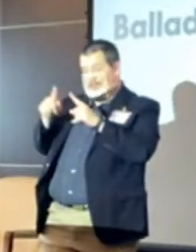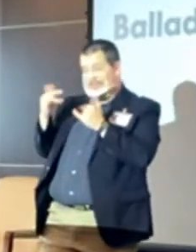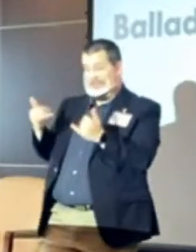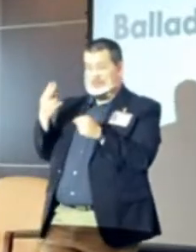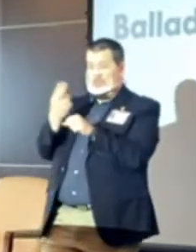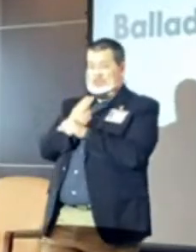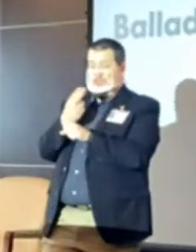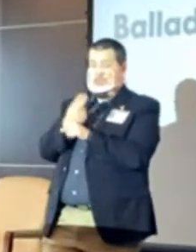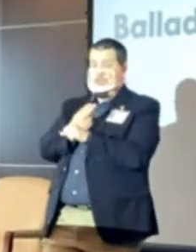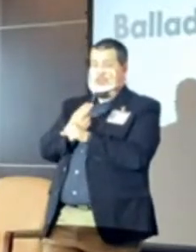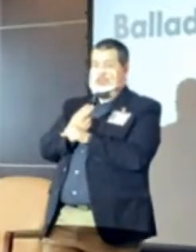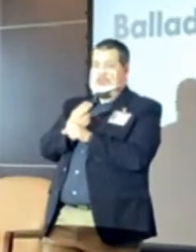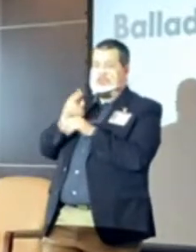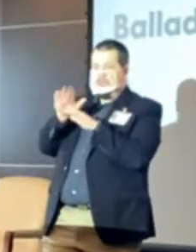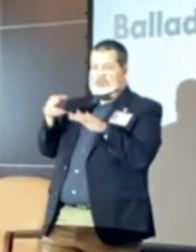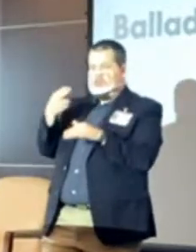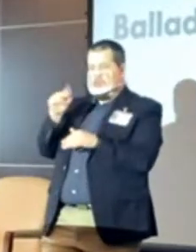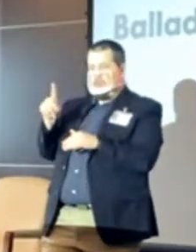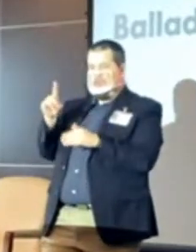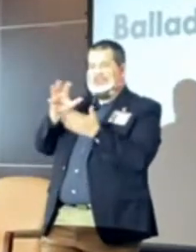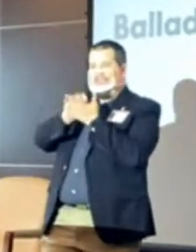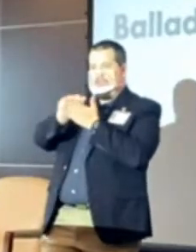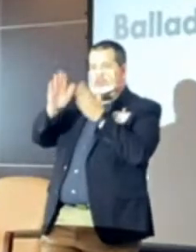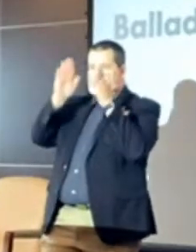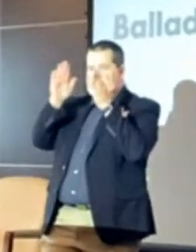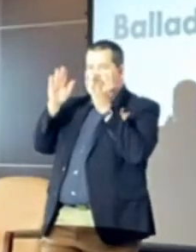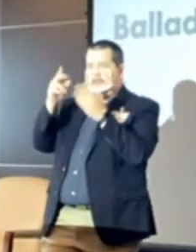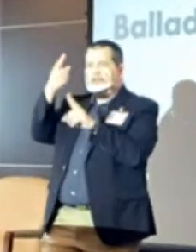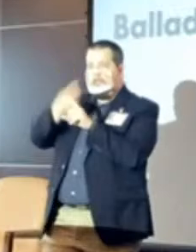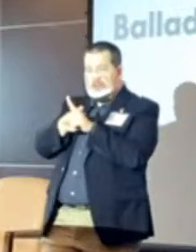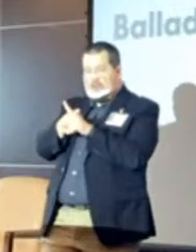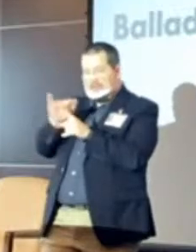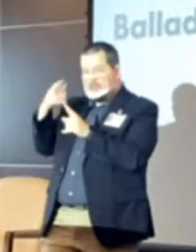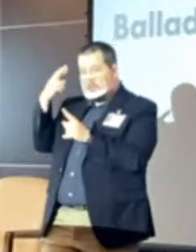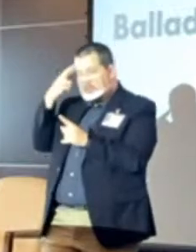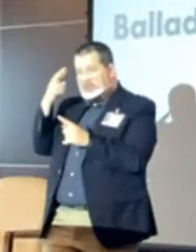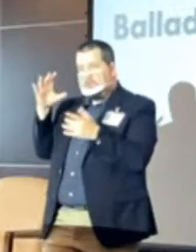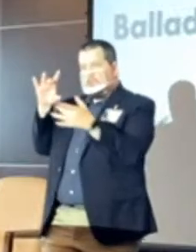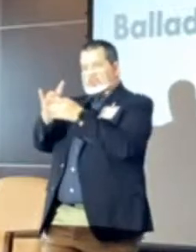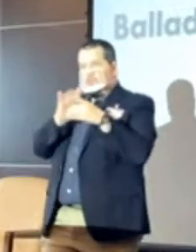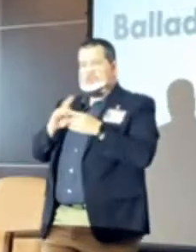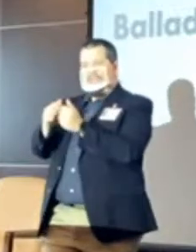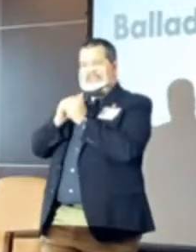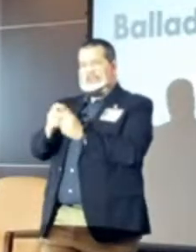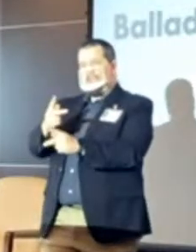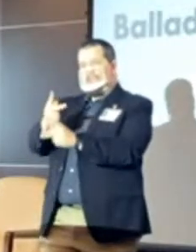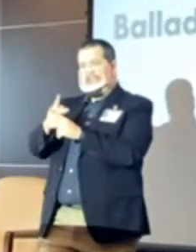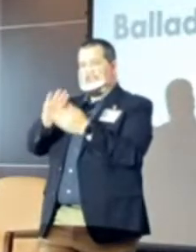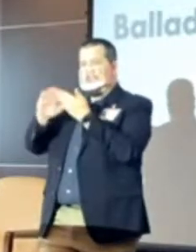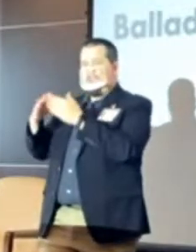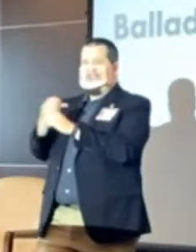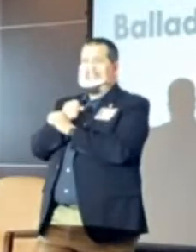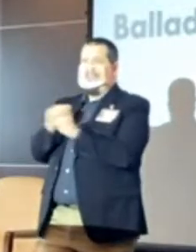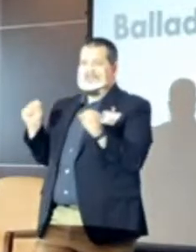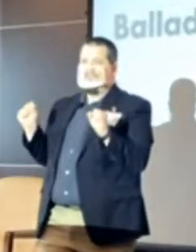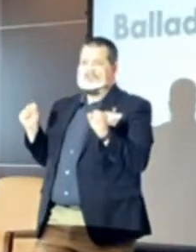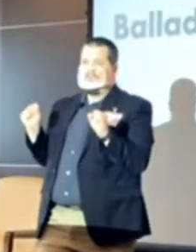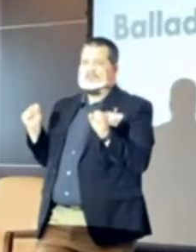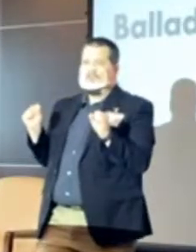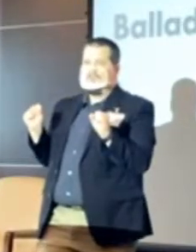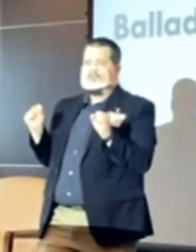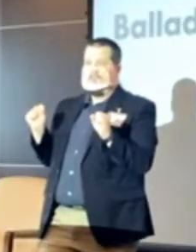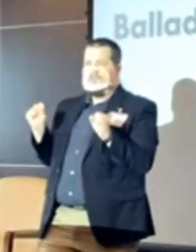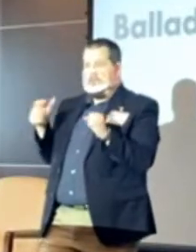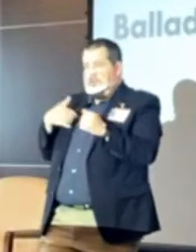use Childhood Cancer Awareness Month as a reason that we can all join together to keep our community safe.